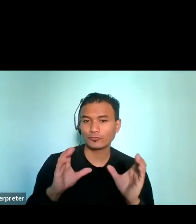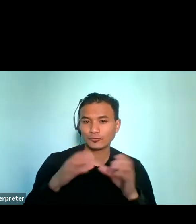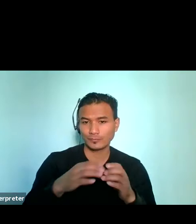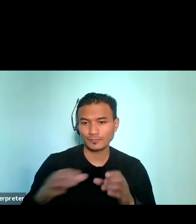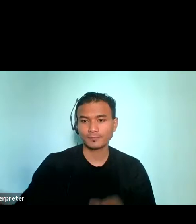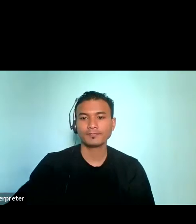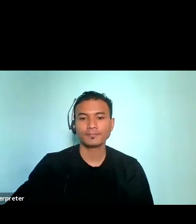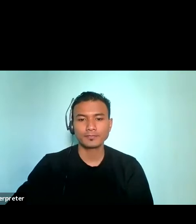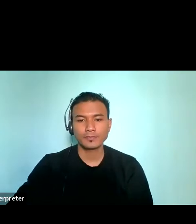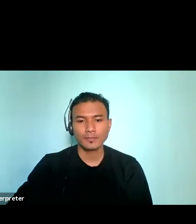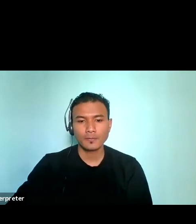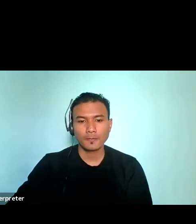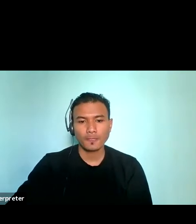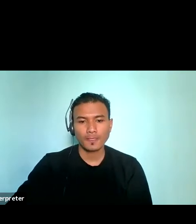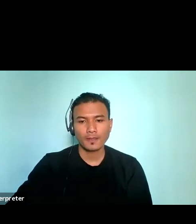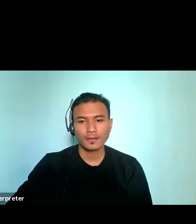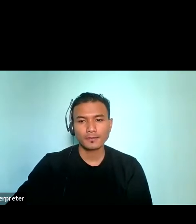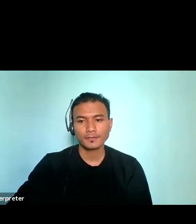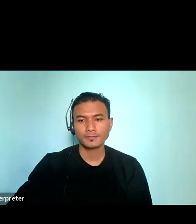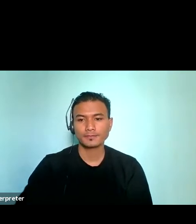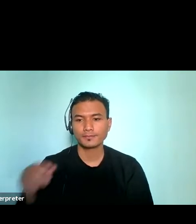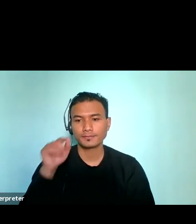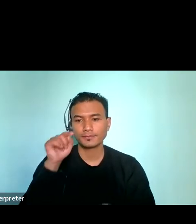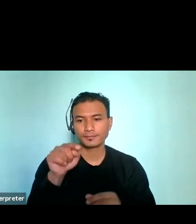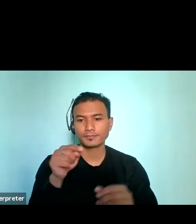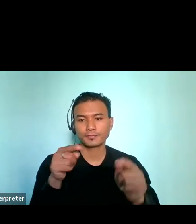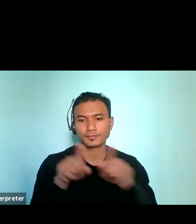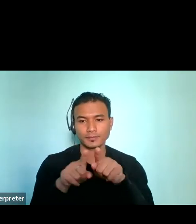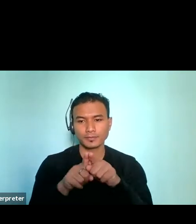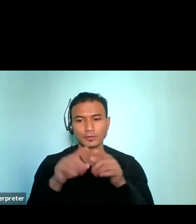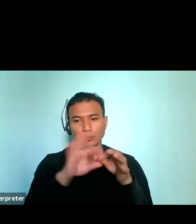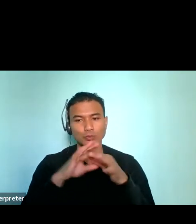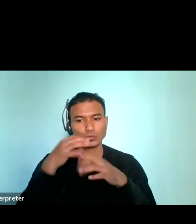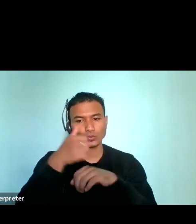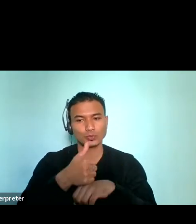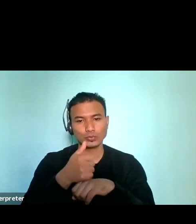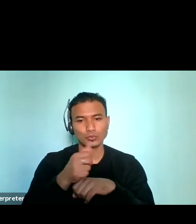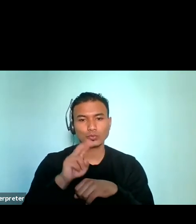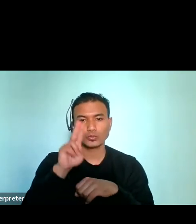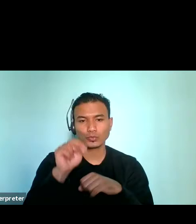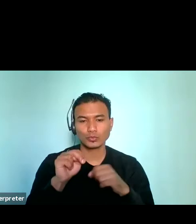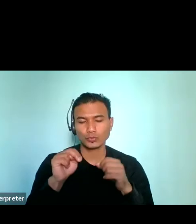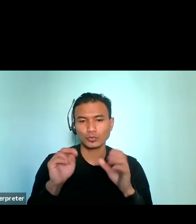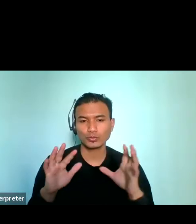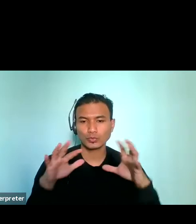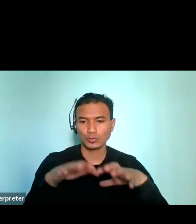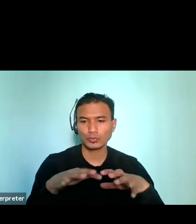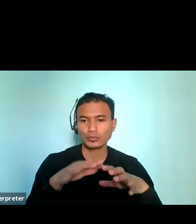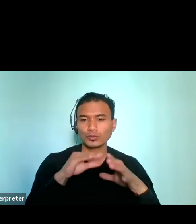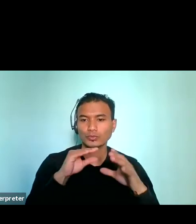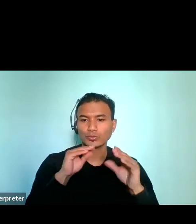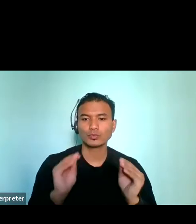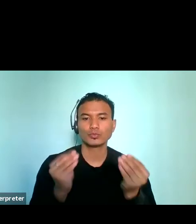Network. And he is also the coordinator of the UN Conference of Youth